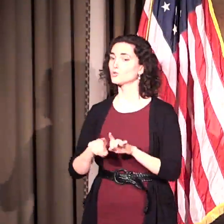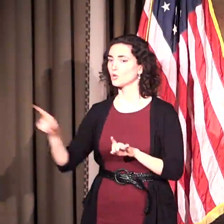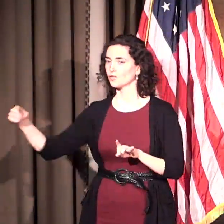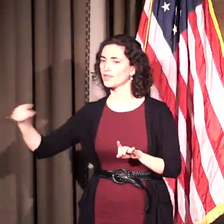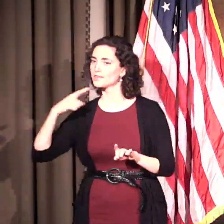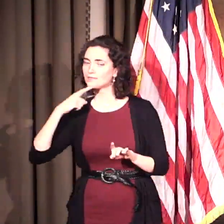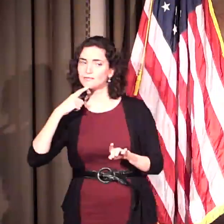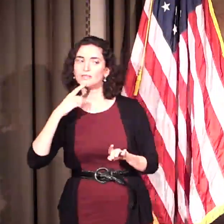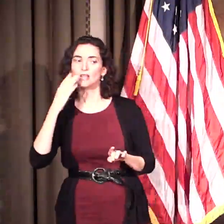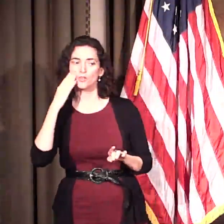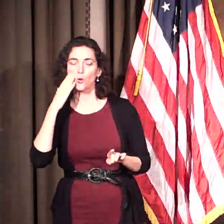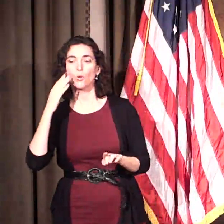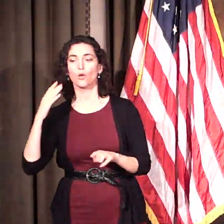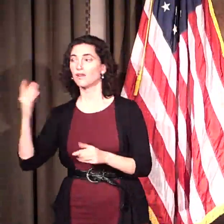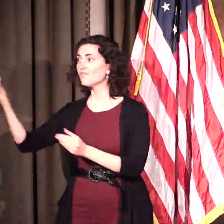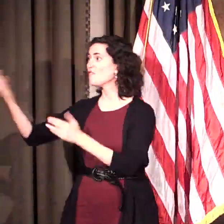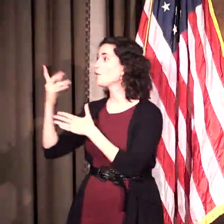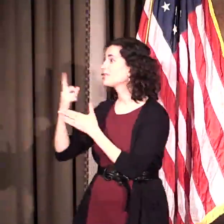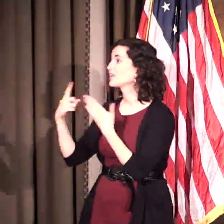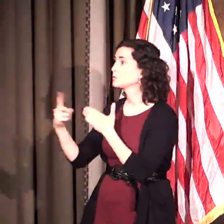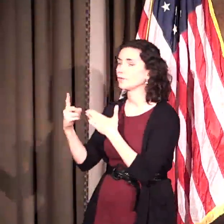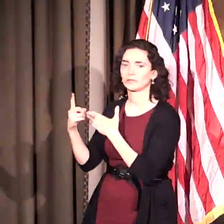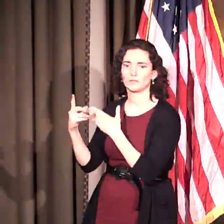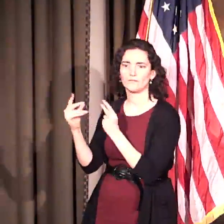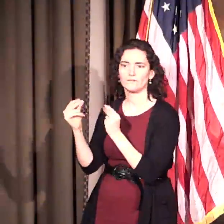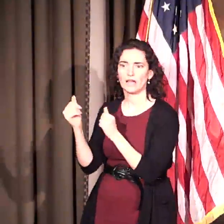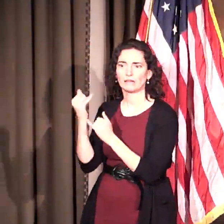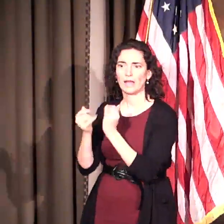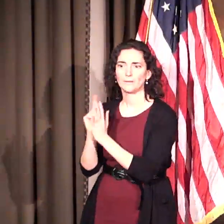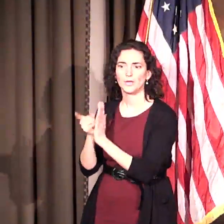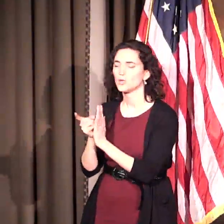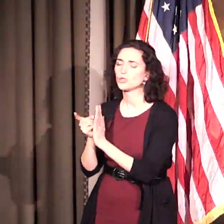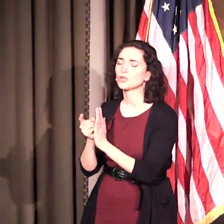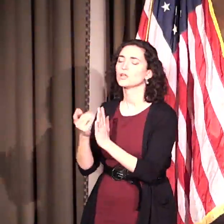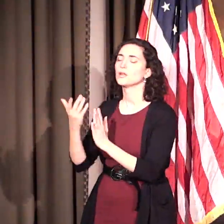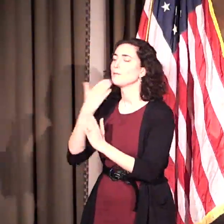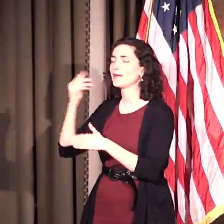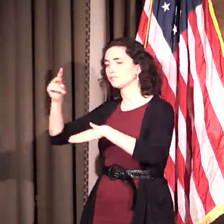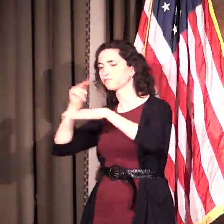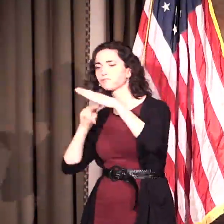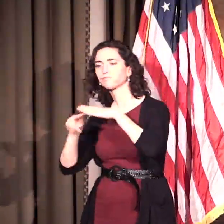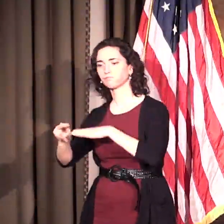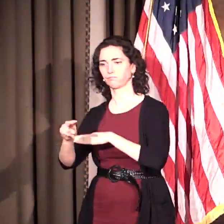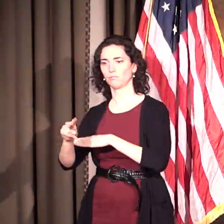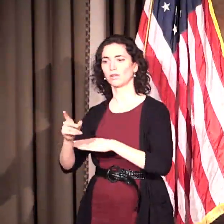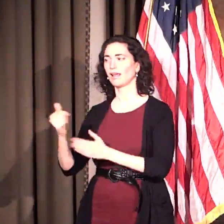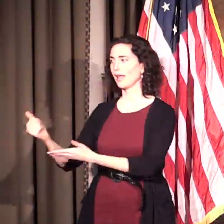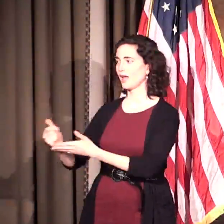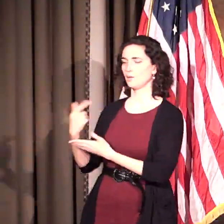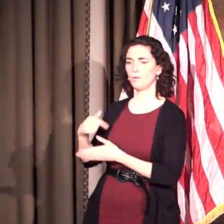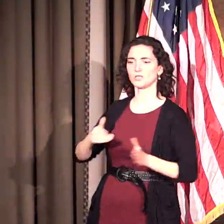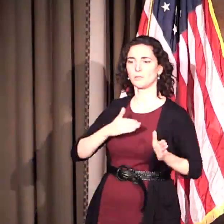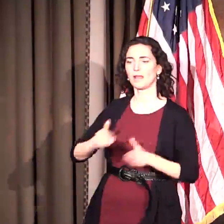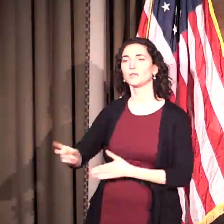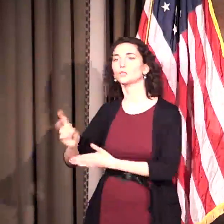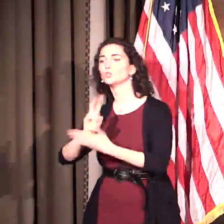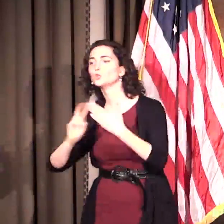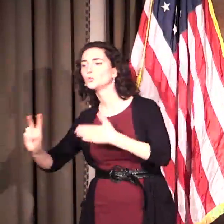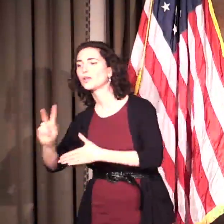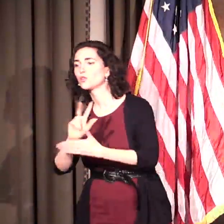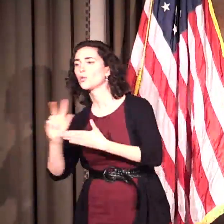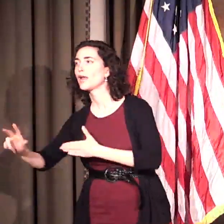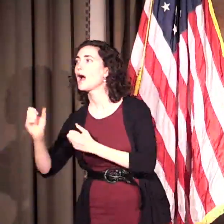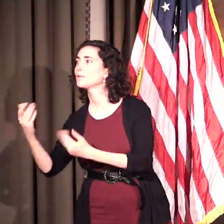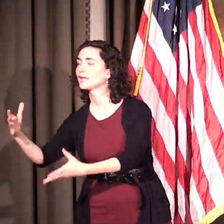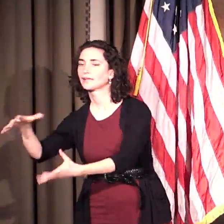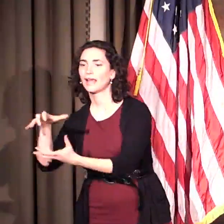to give us information further out about the doses that we would receive so that we can plan and then